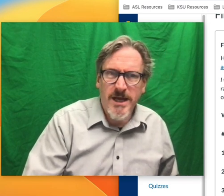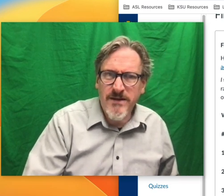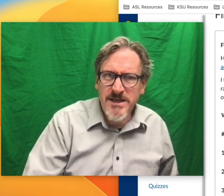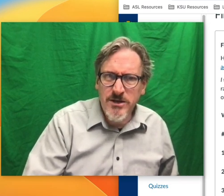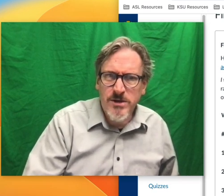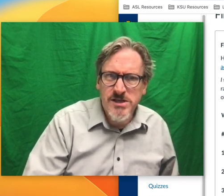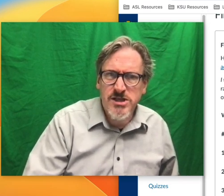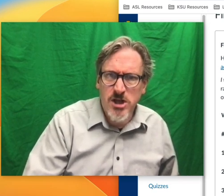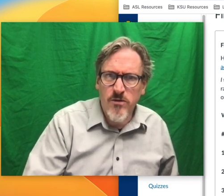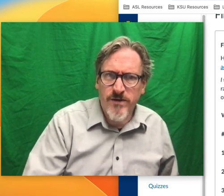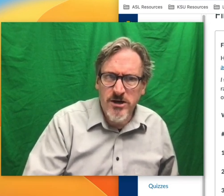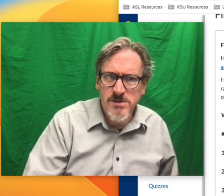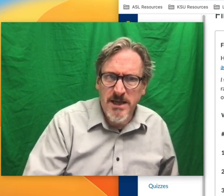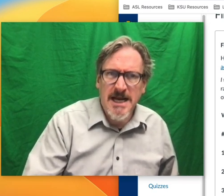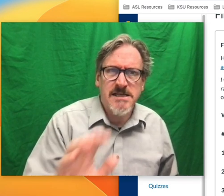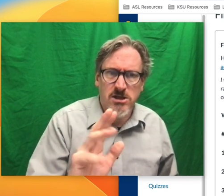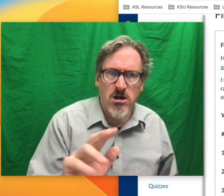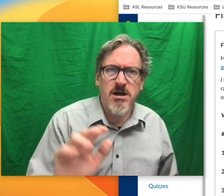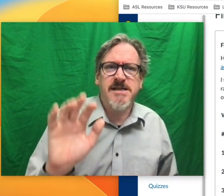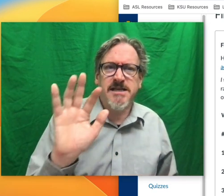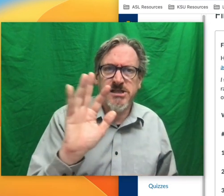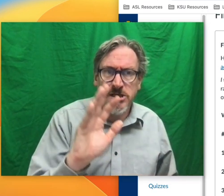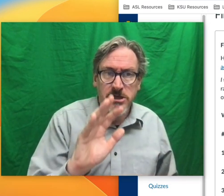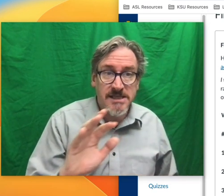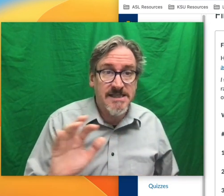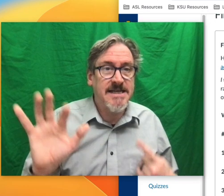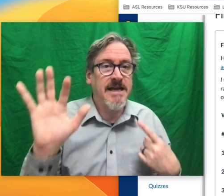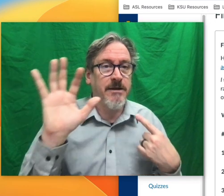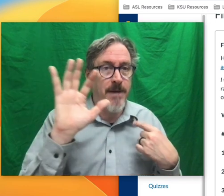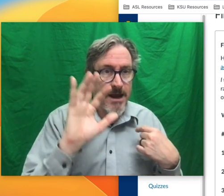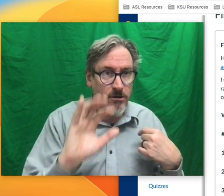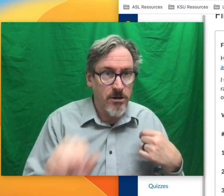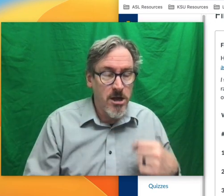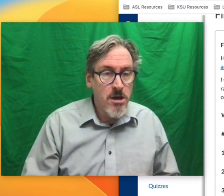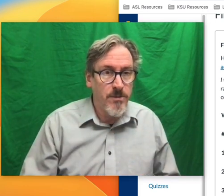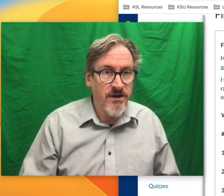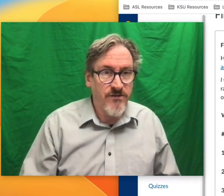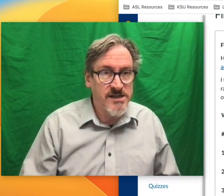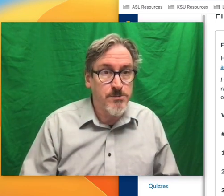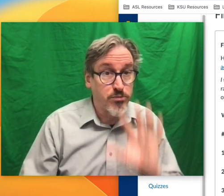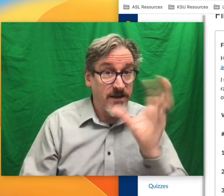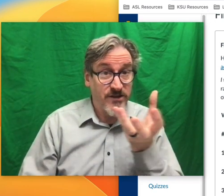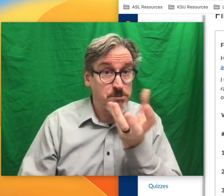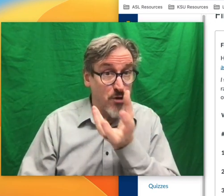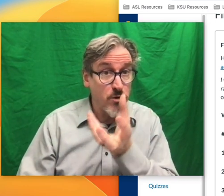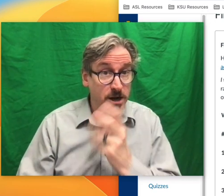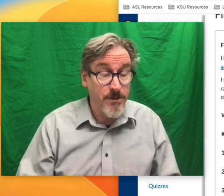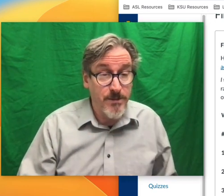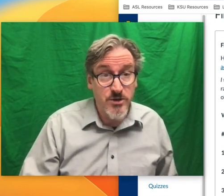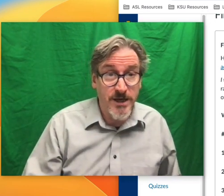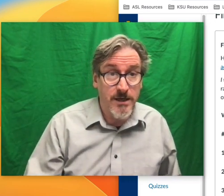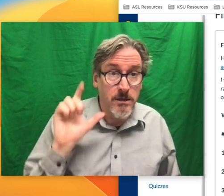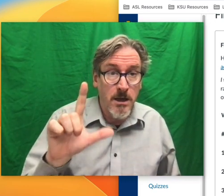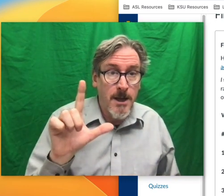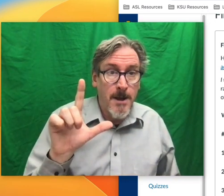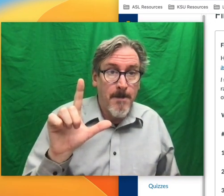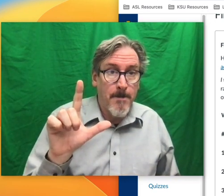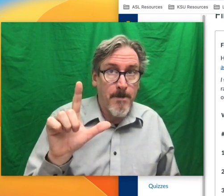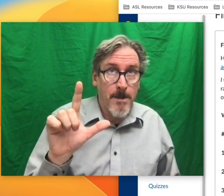We can even deal with slow finger spelling as long as it's a steady pattern. But if it's broken up in